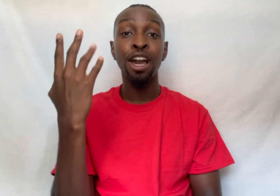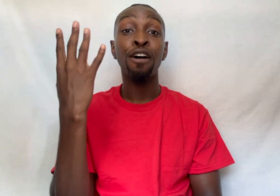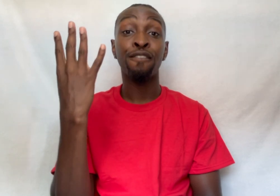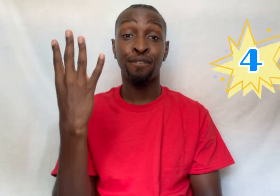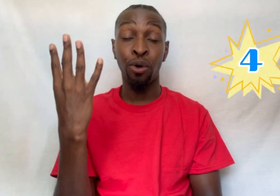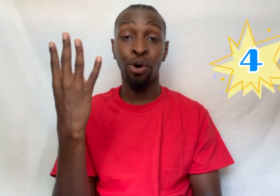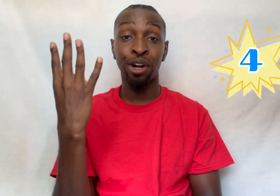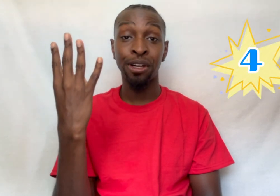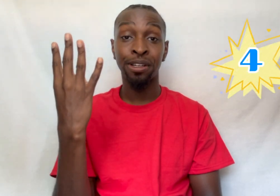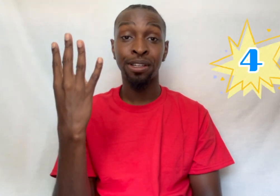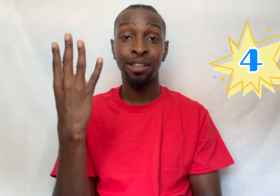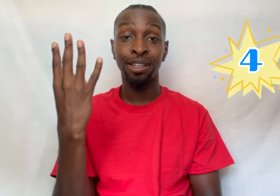4,